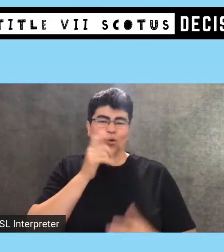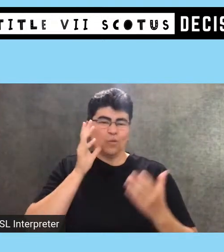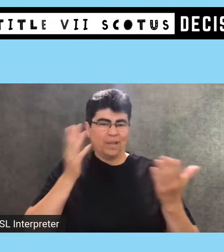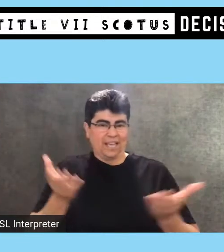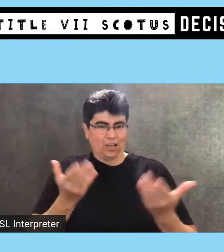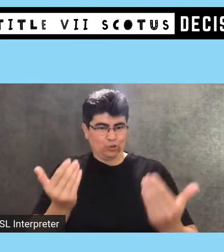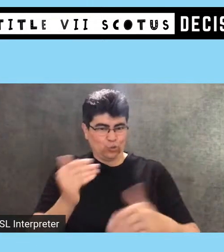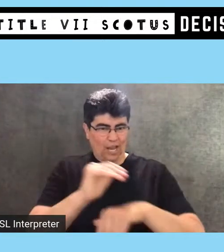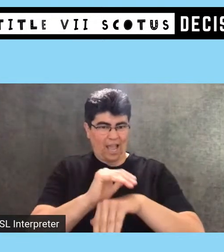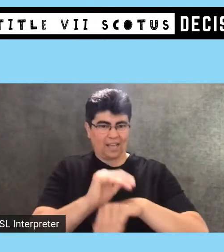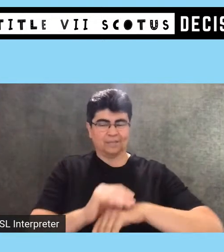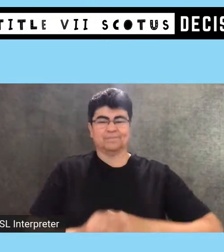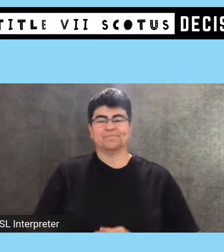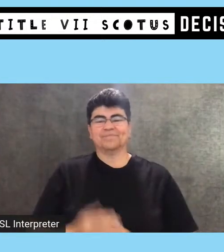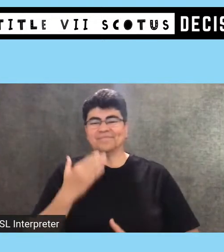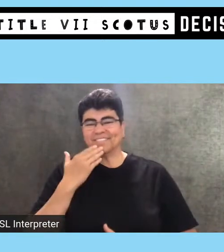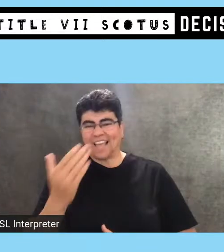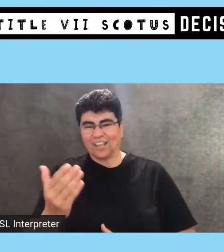tonight.